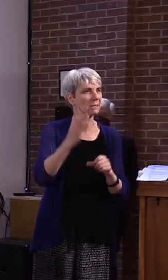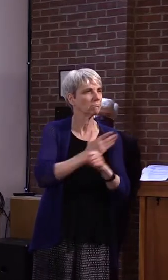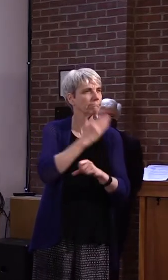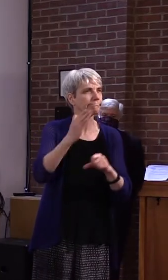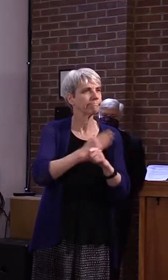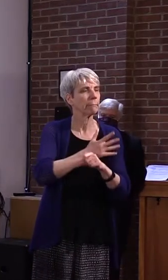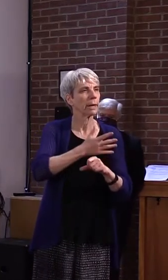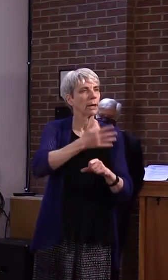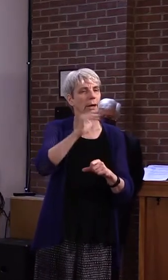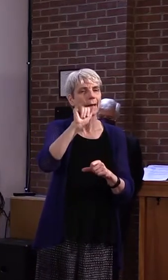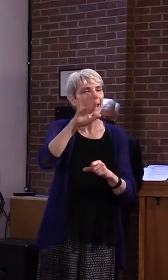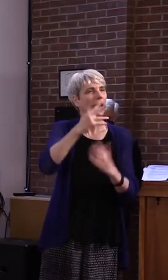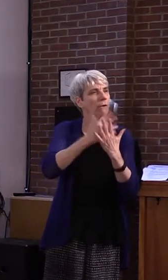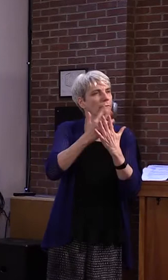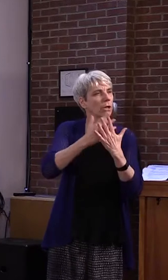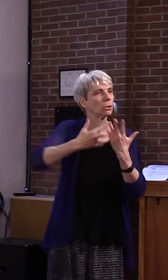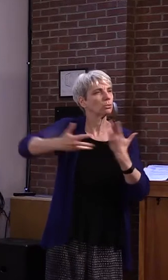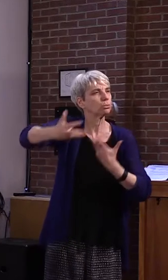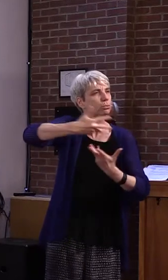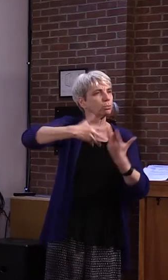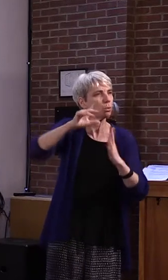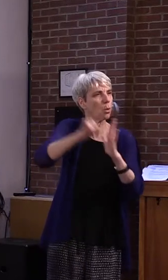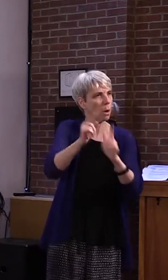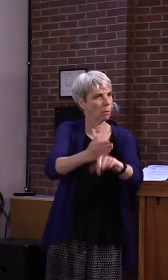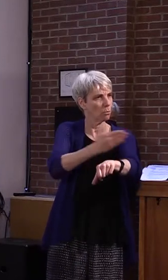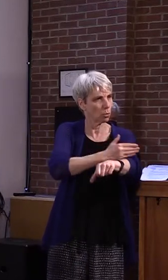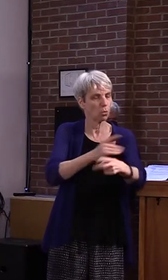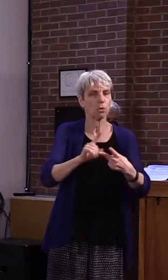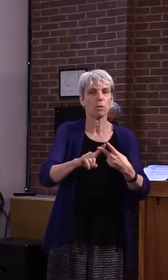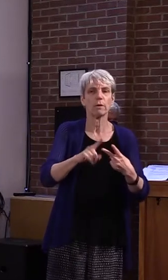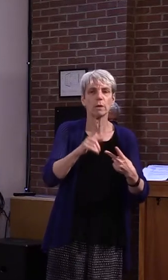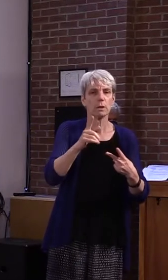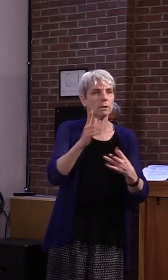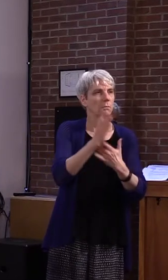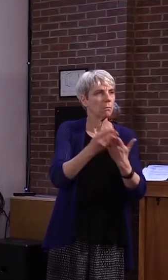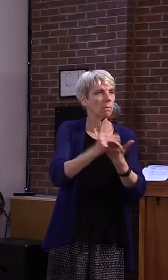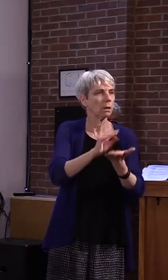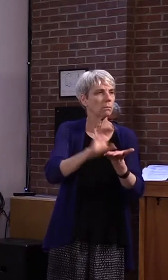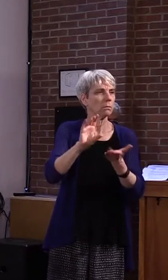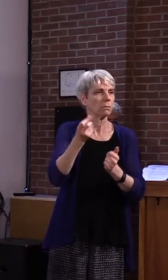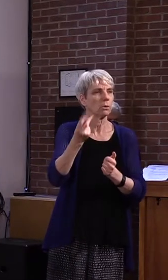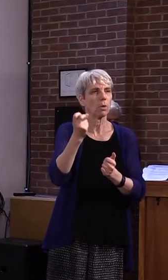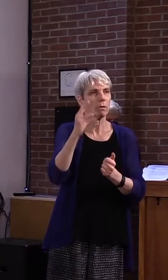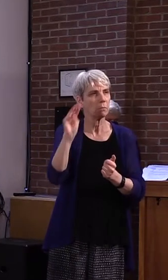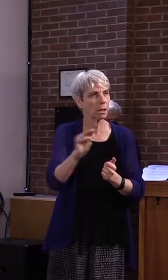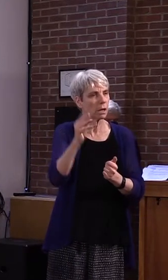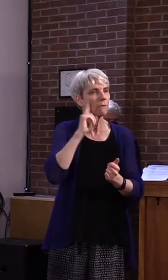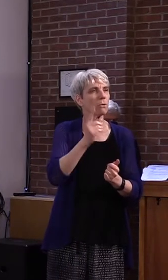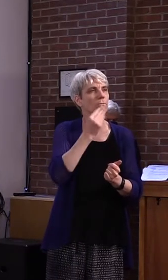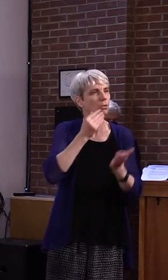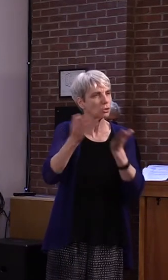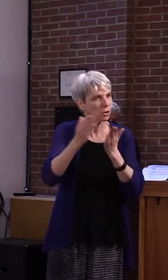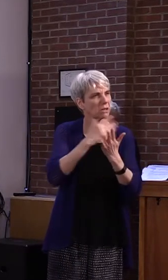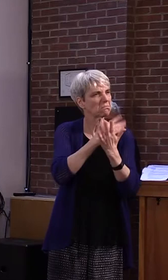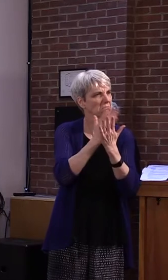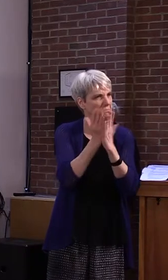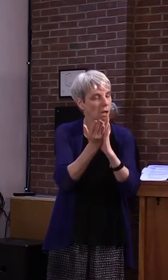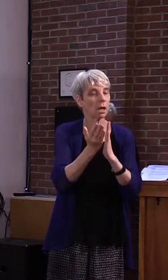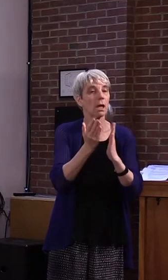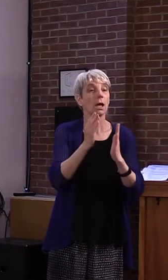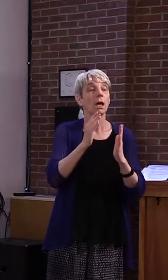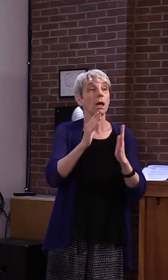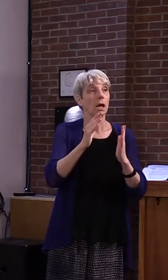some $12 million for food service programs, and so forth. So the question is, has that been